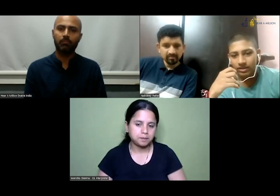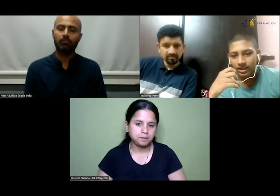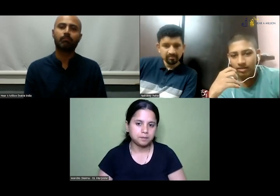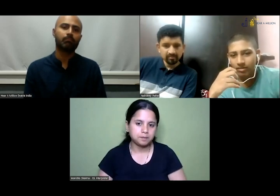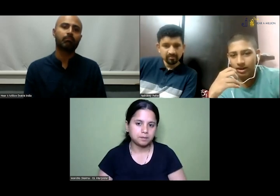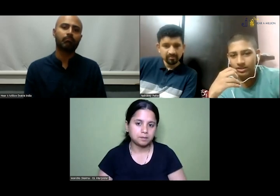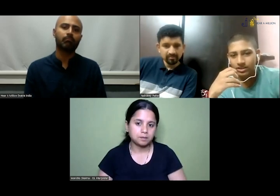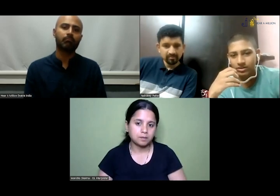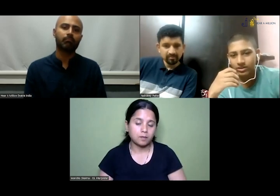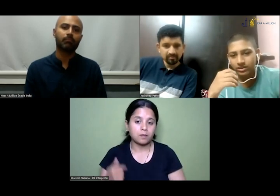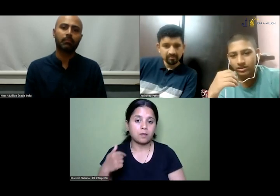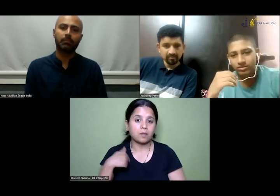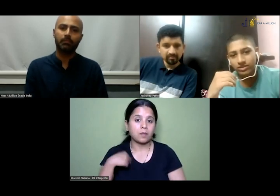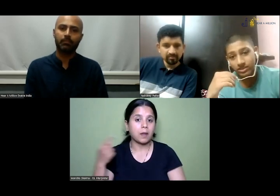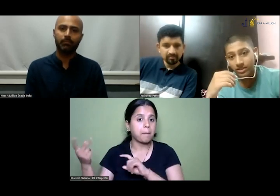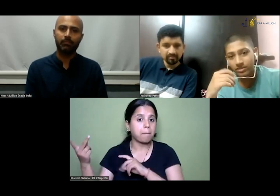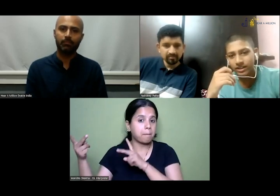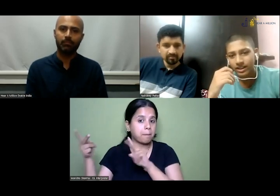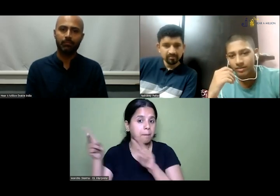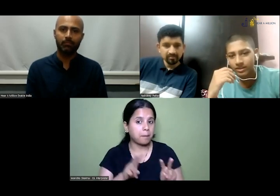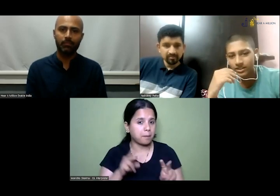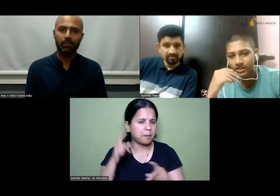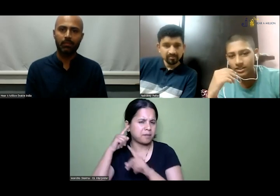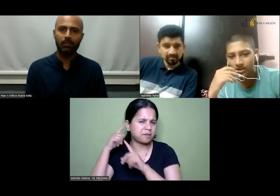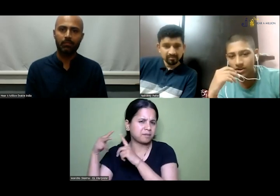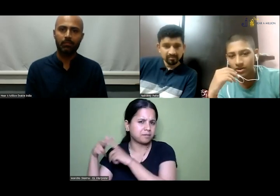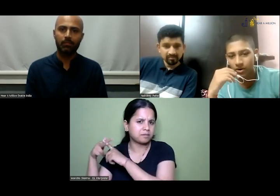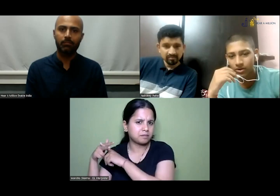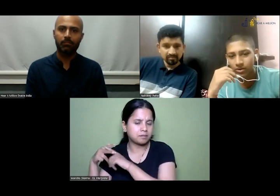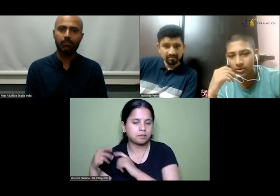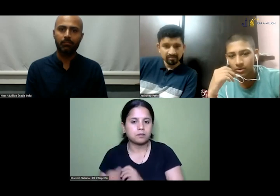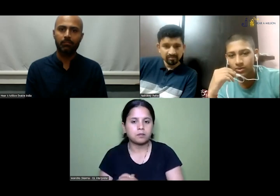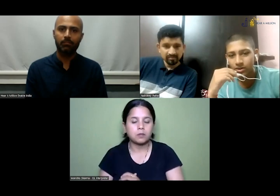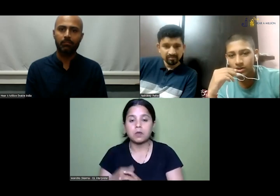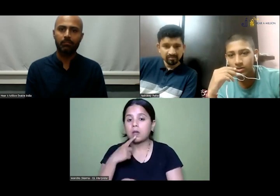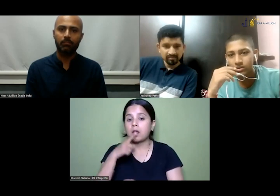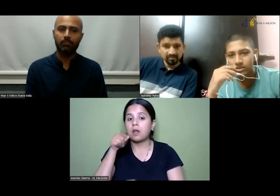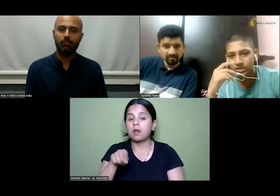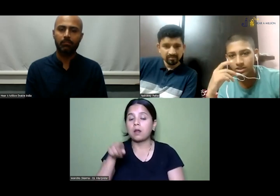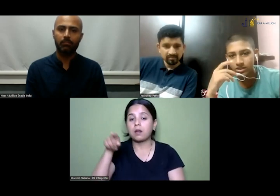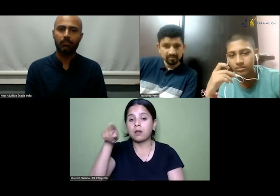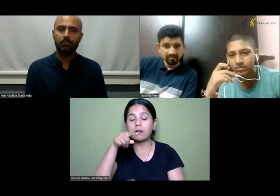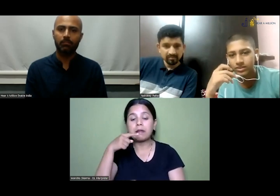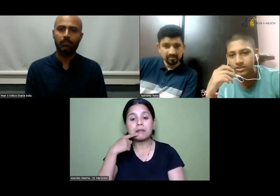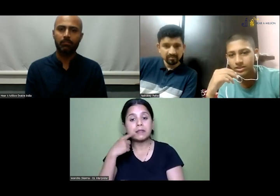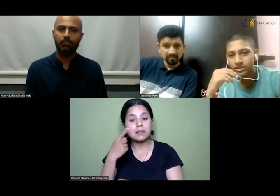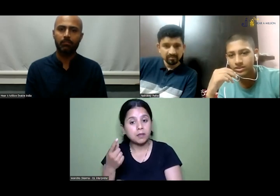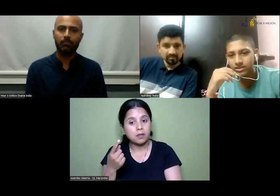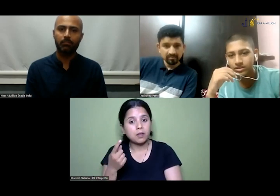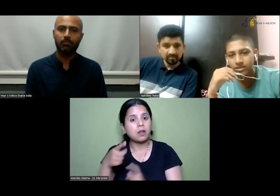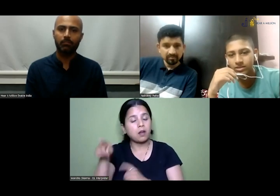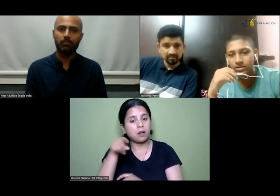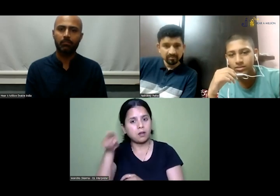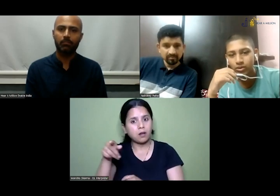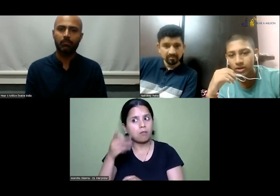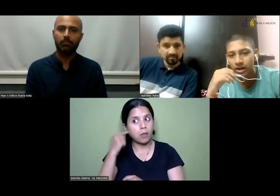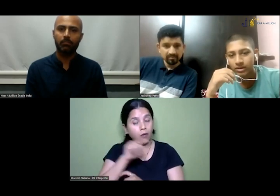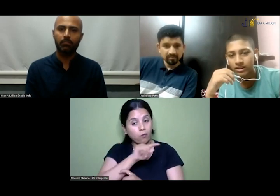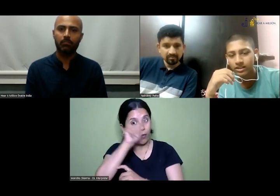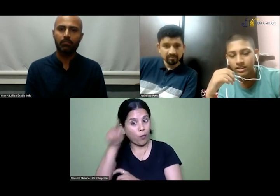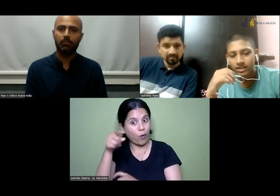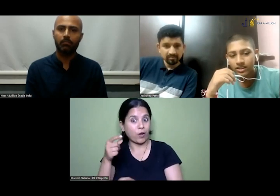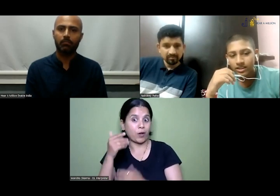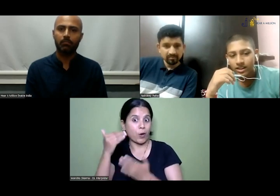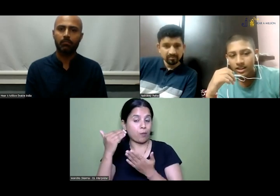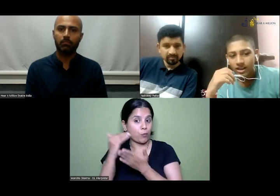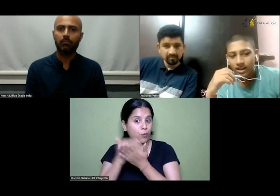And when we came back, she was still pretty happy that she got to go to such a prestigious program.